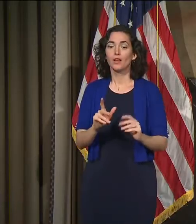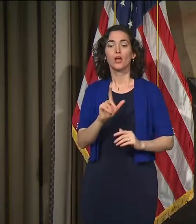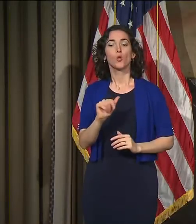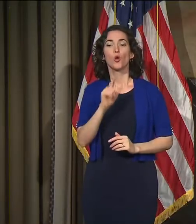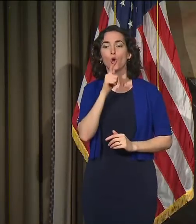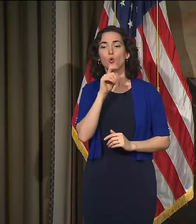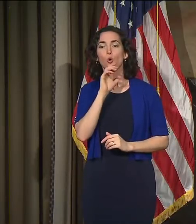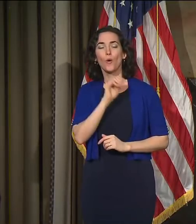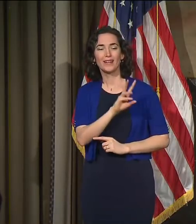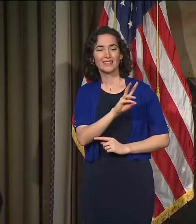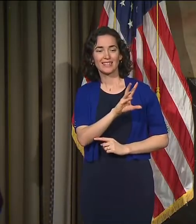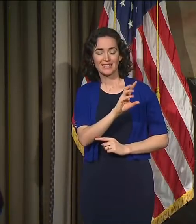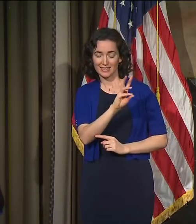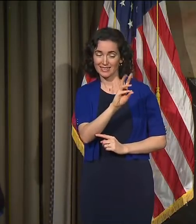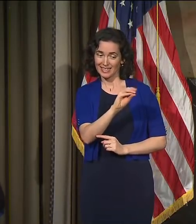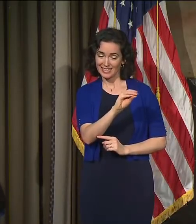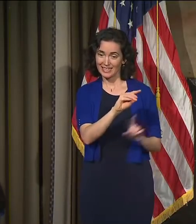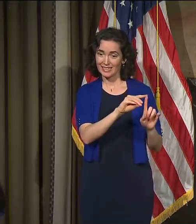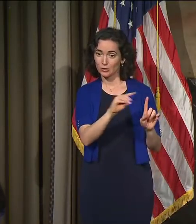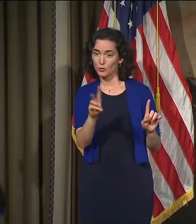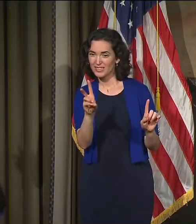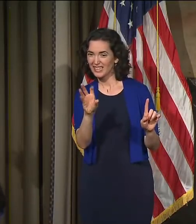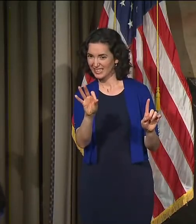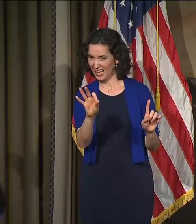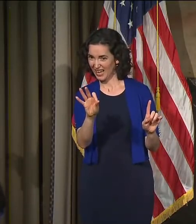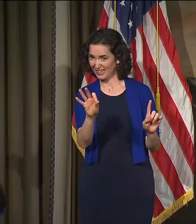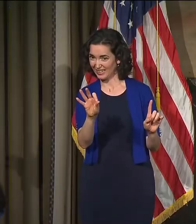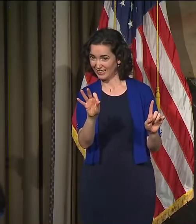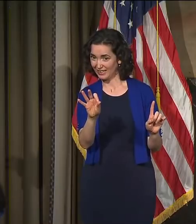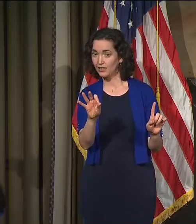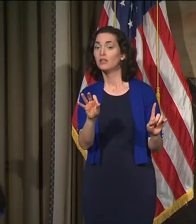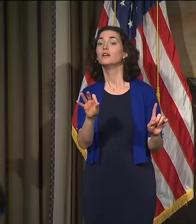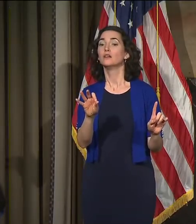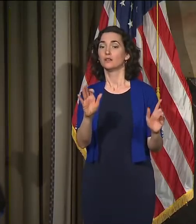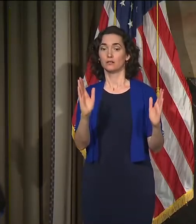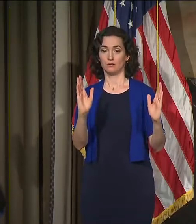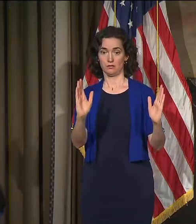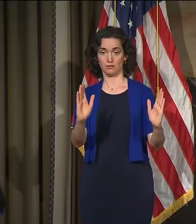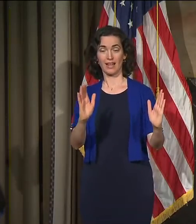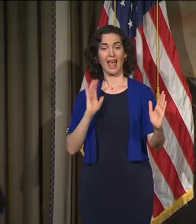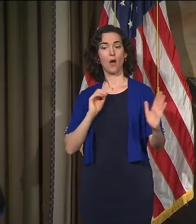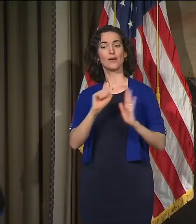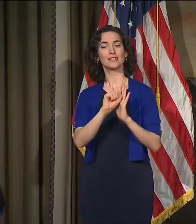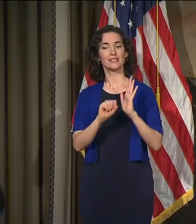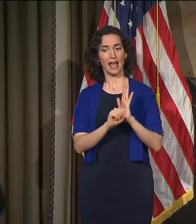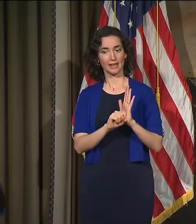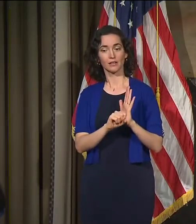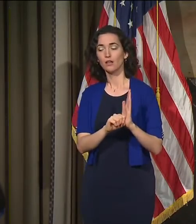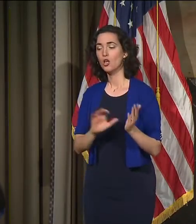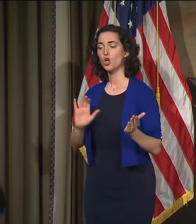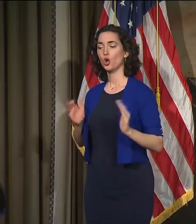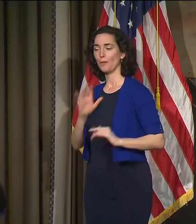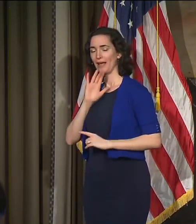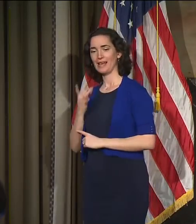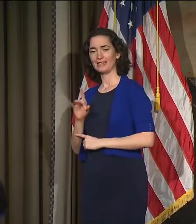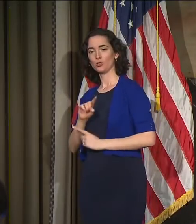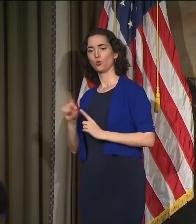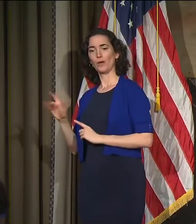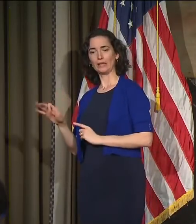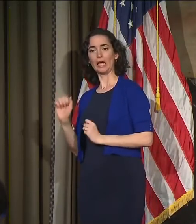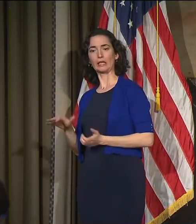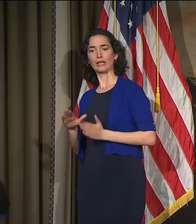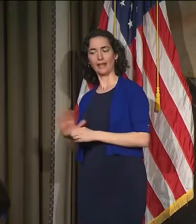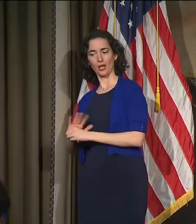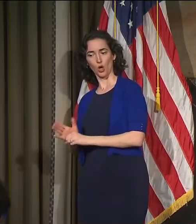who are 60 to 69 years old in our state are 64 more times likely to die from COVID than those who are 18 to 29.